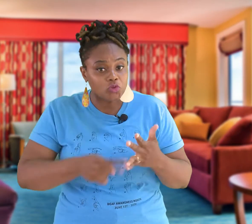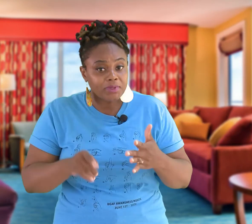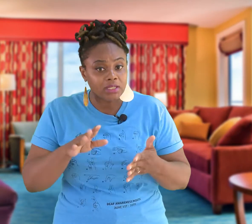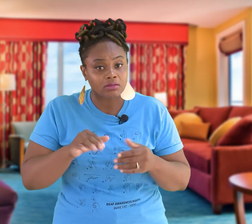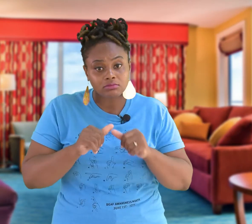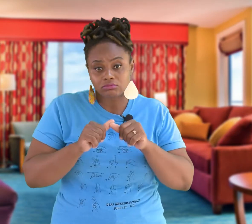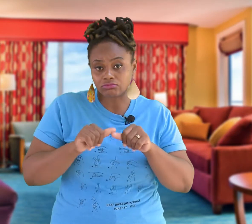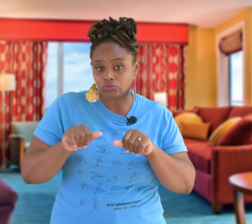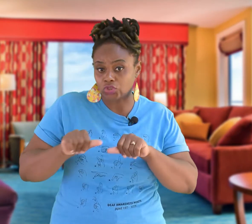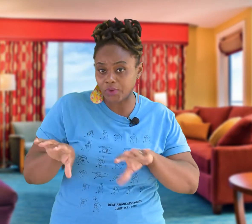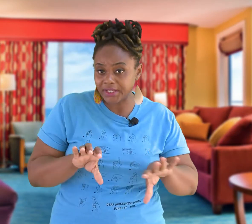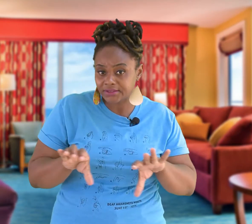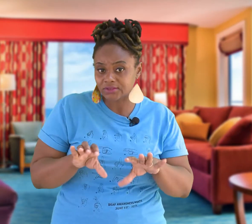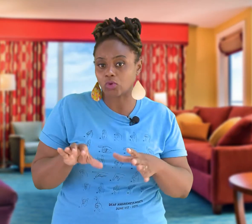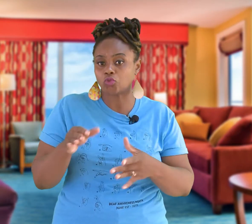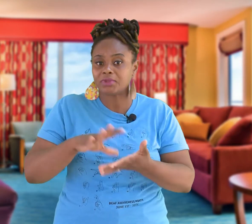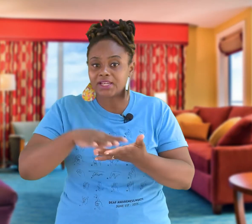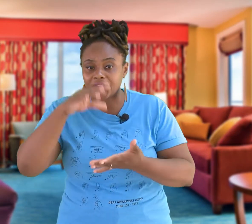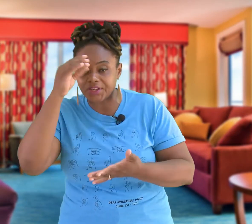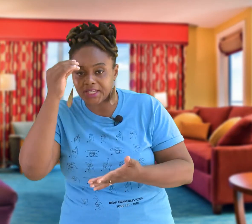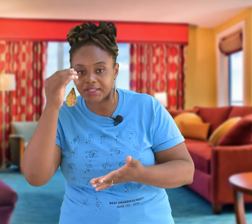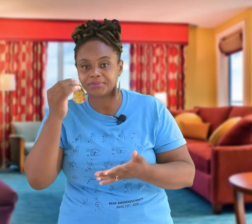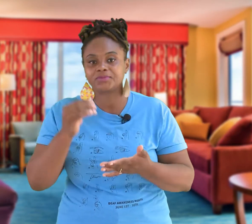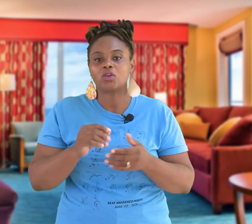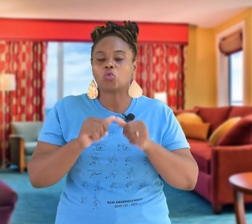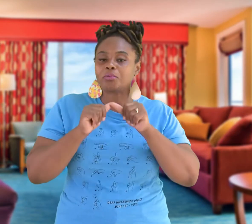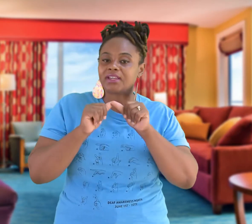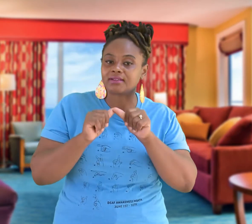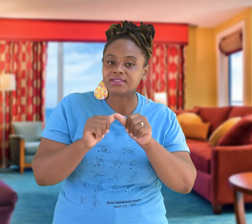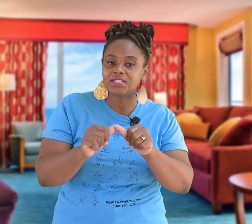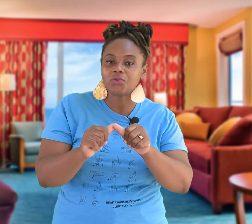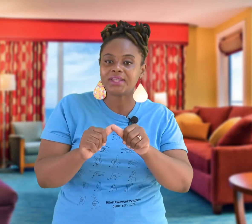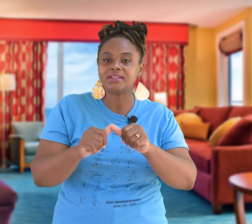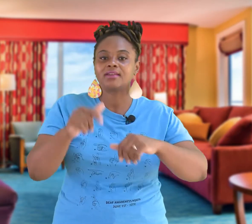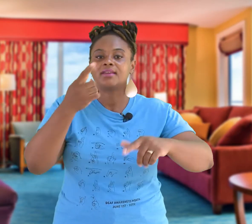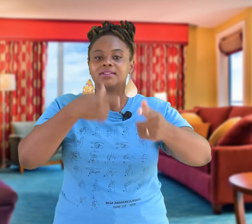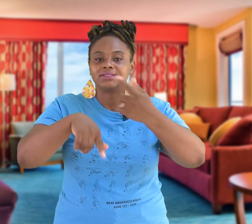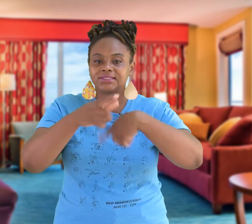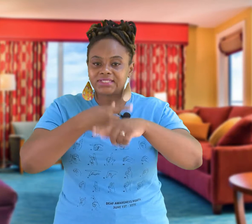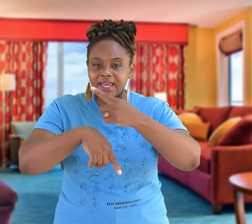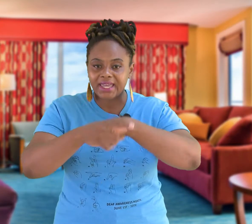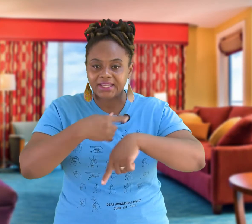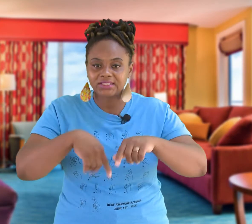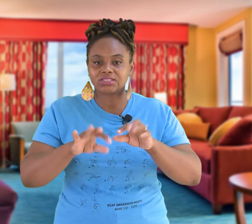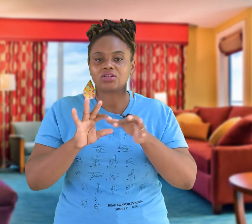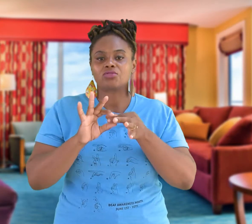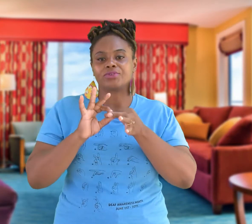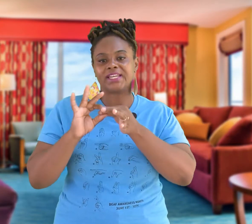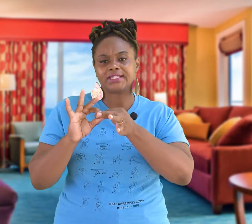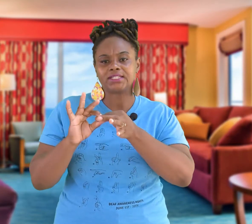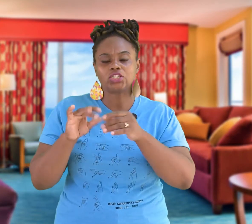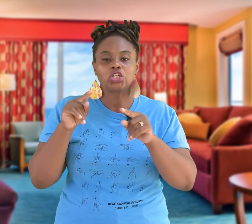we'll be doing, what we'll be learning? We'll be continuing science related